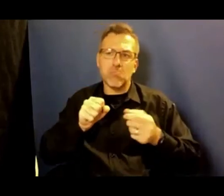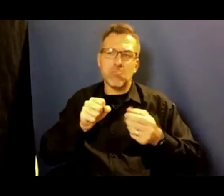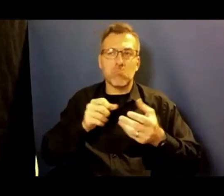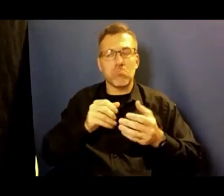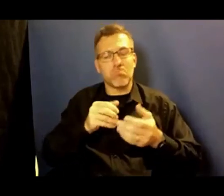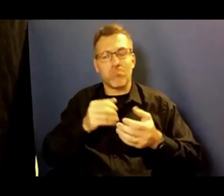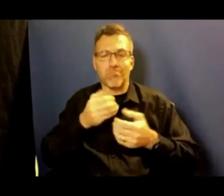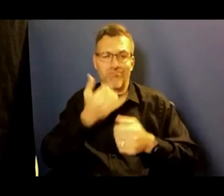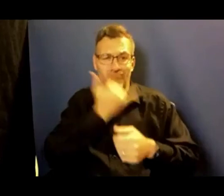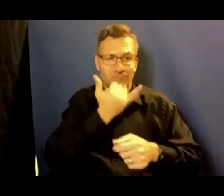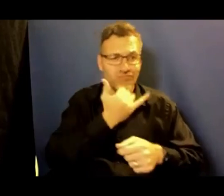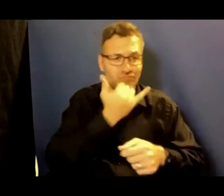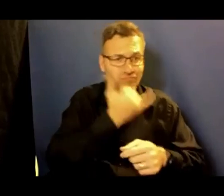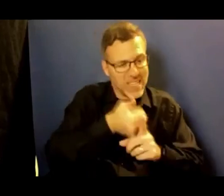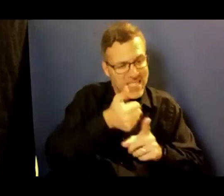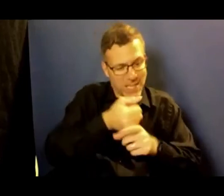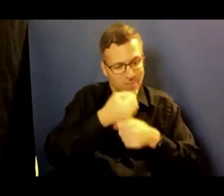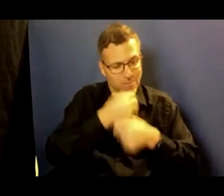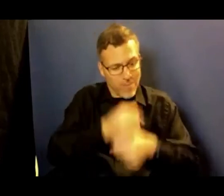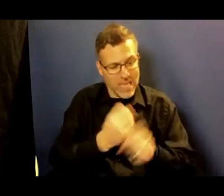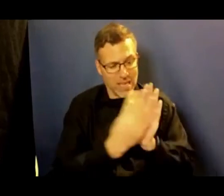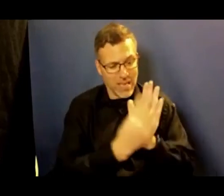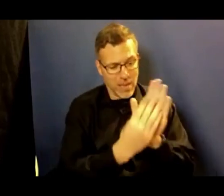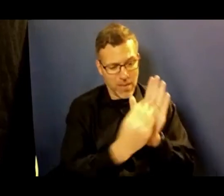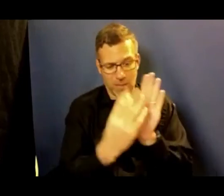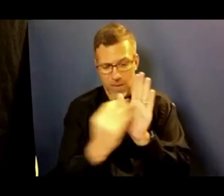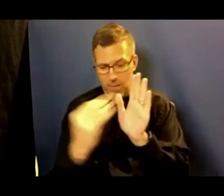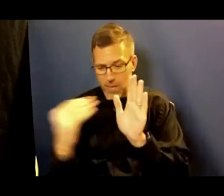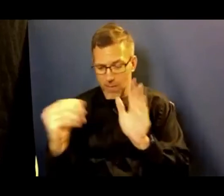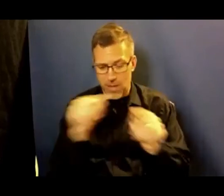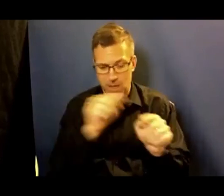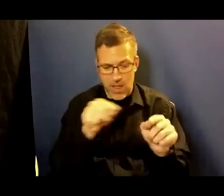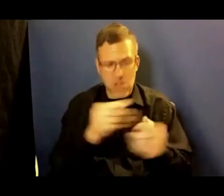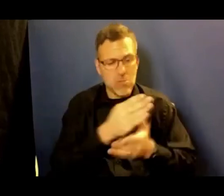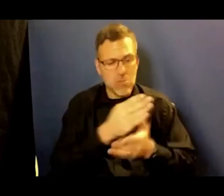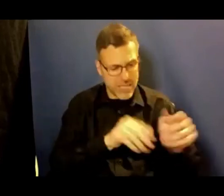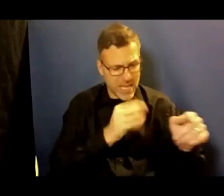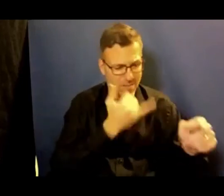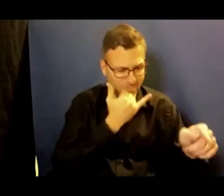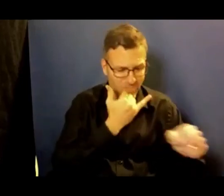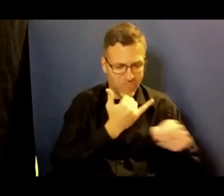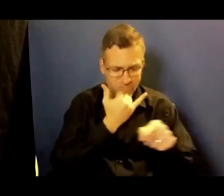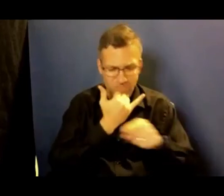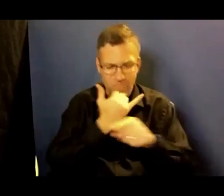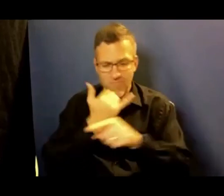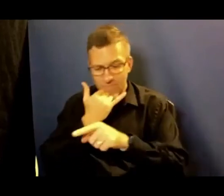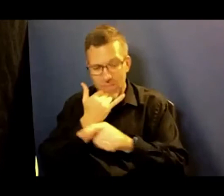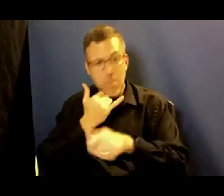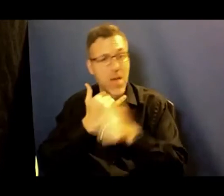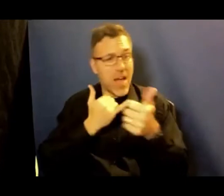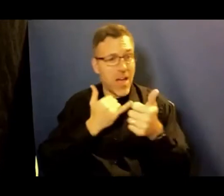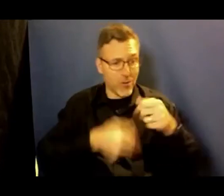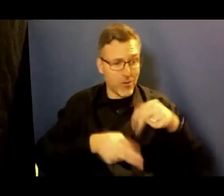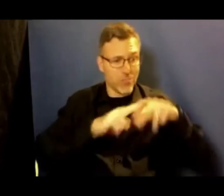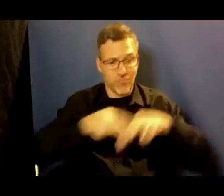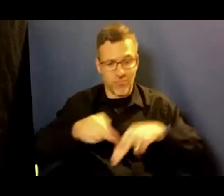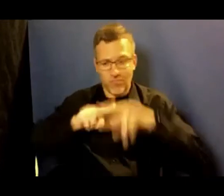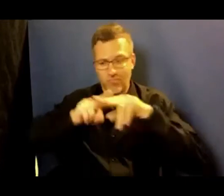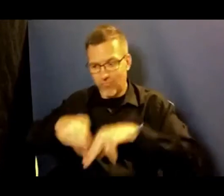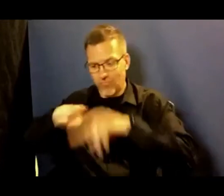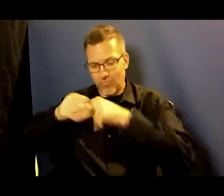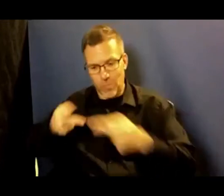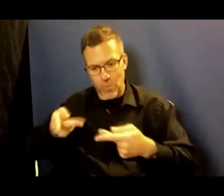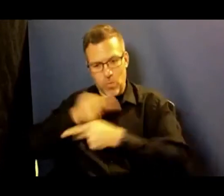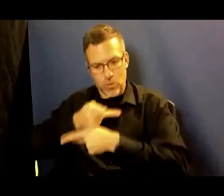really trying to help people understand is once we slow the spread of this virus, not just here in the US, but all over the